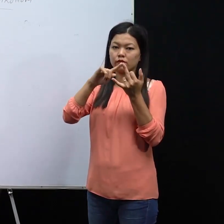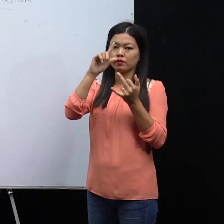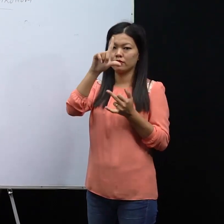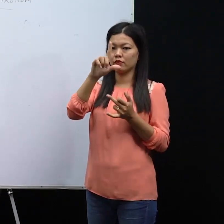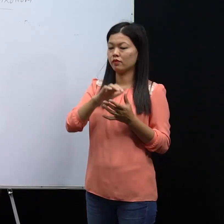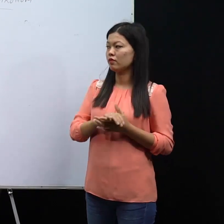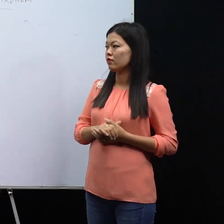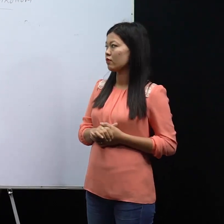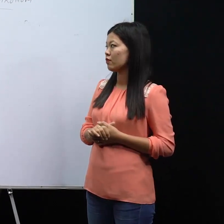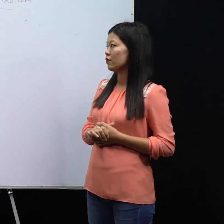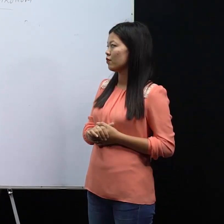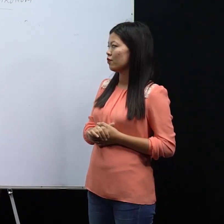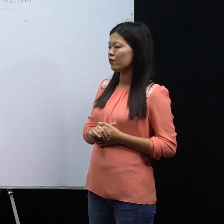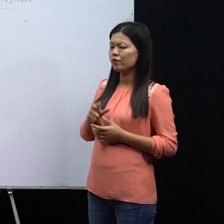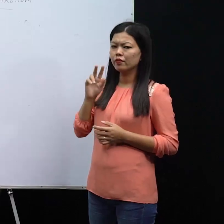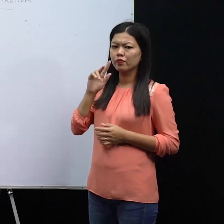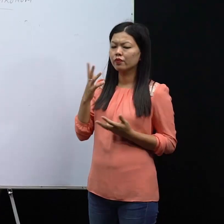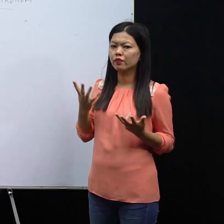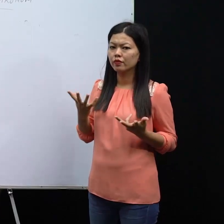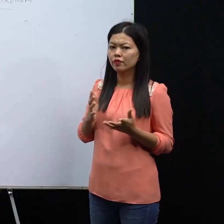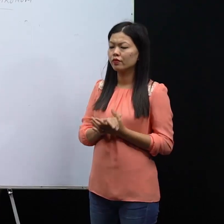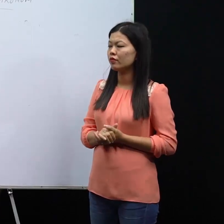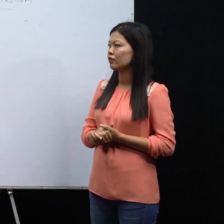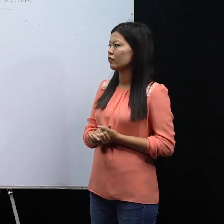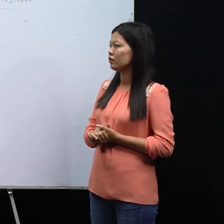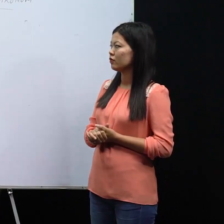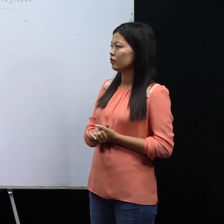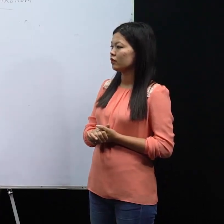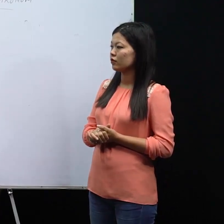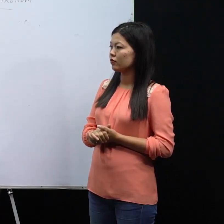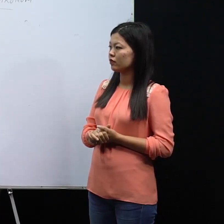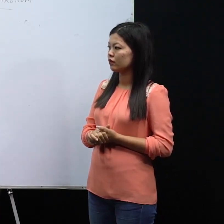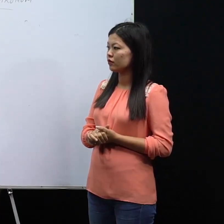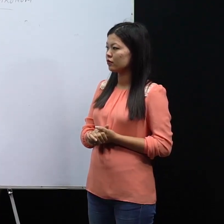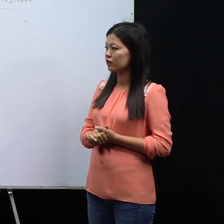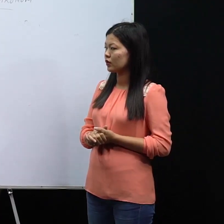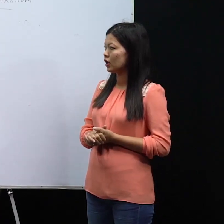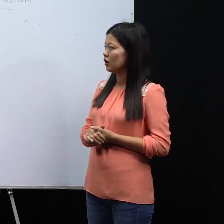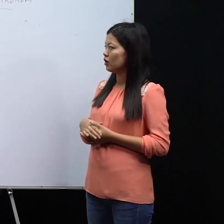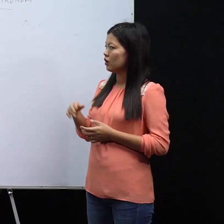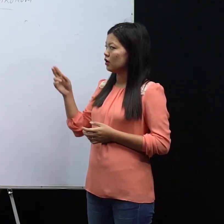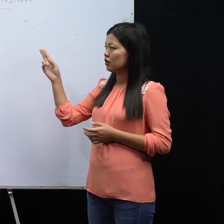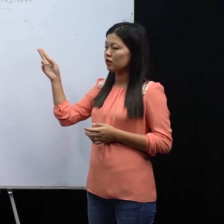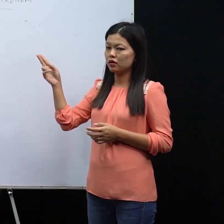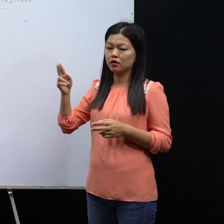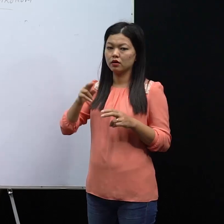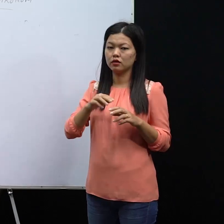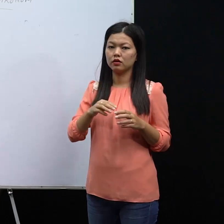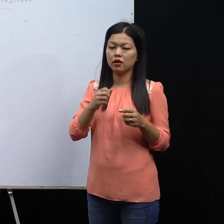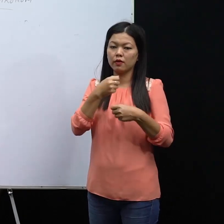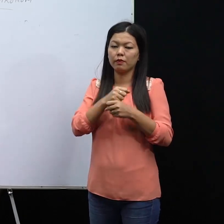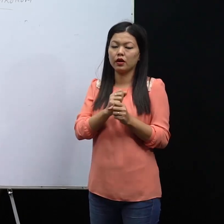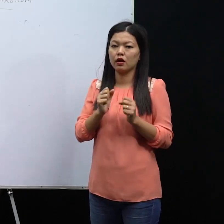Okay, so students, fossils. What is a fossils? So these fossils are the dead remains of plants, animals,